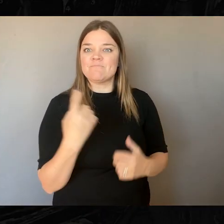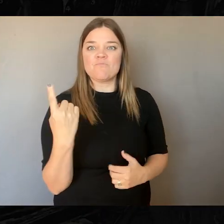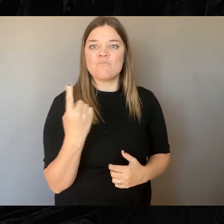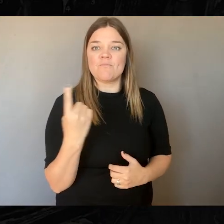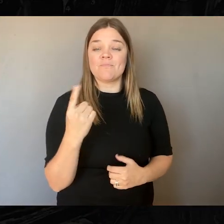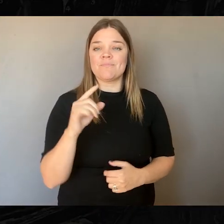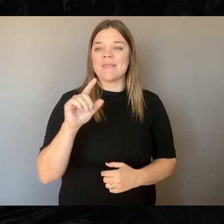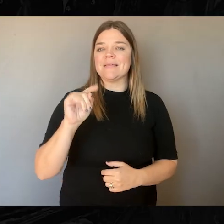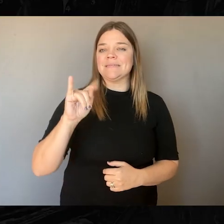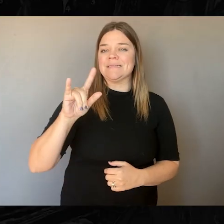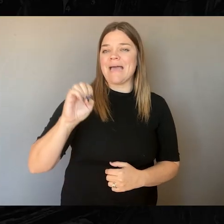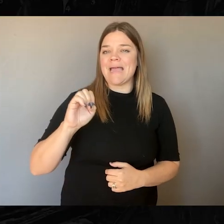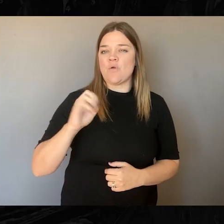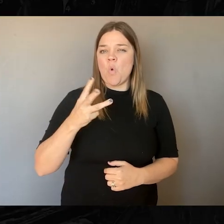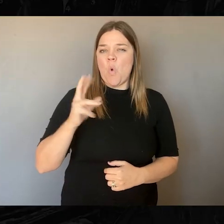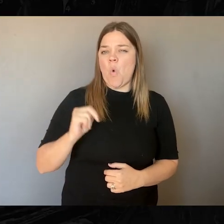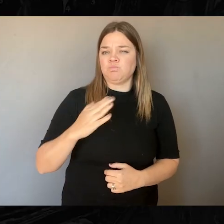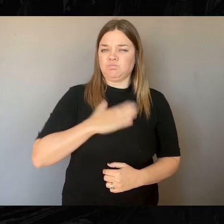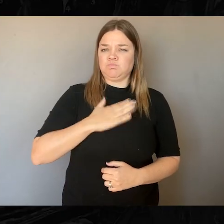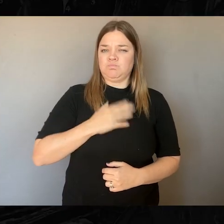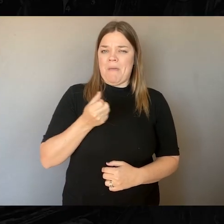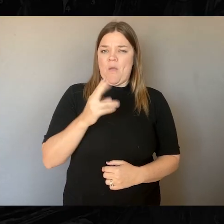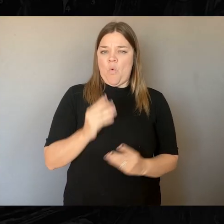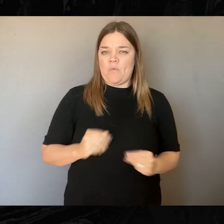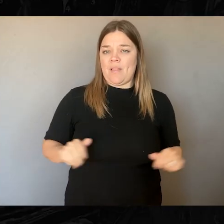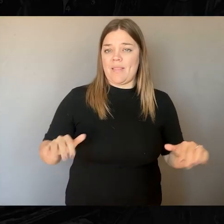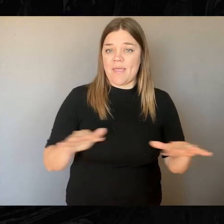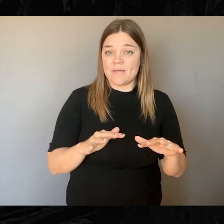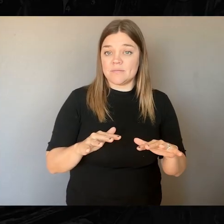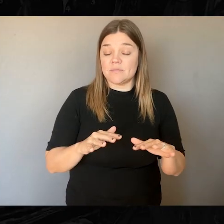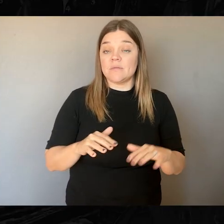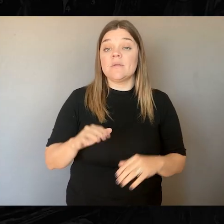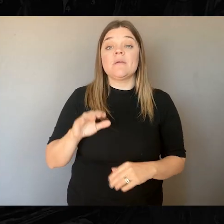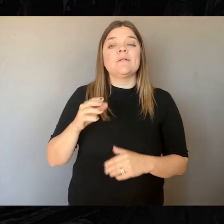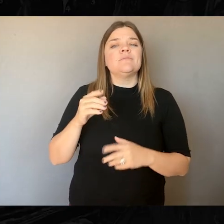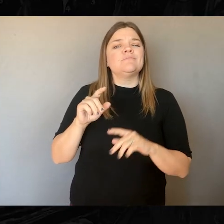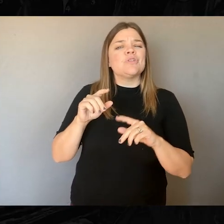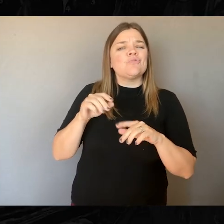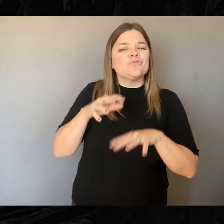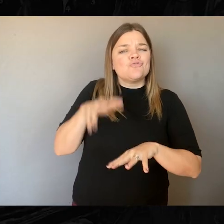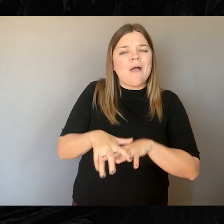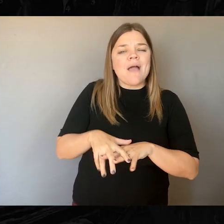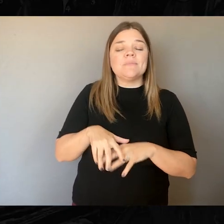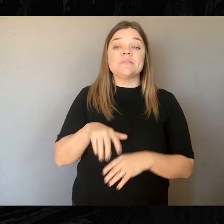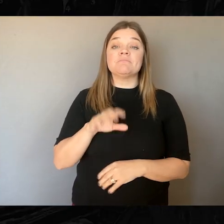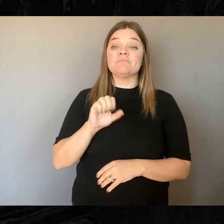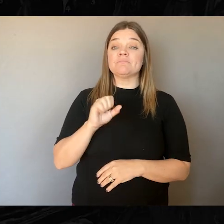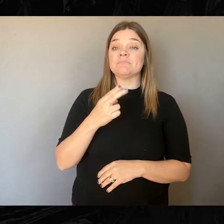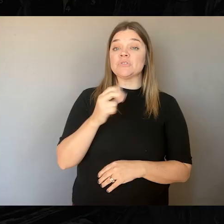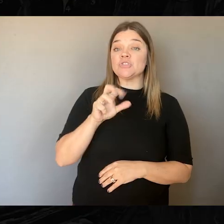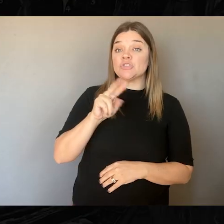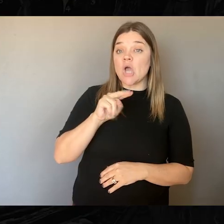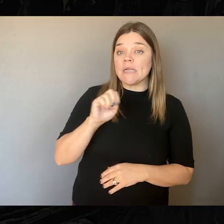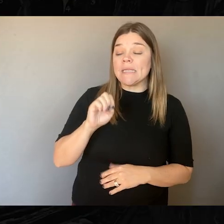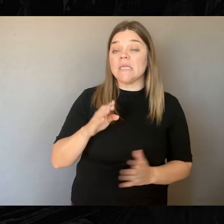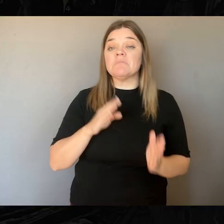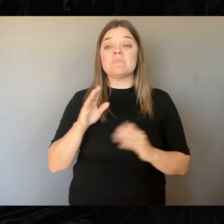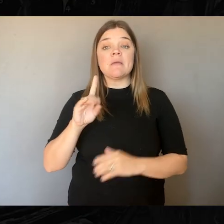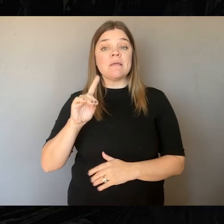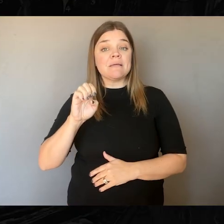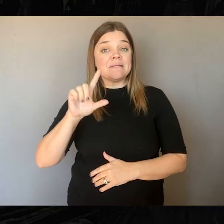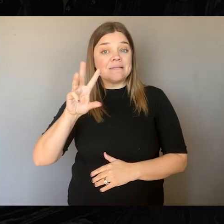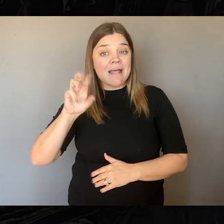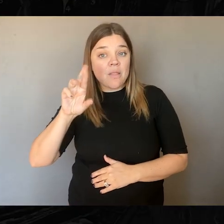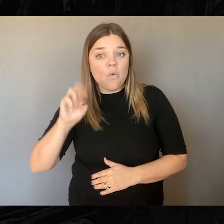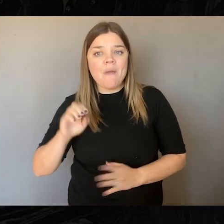to their own lands. You see, there were several tribes such as the Shawnees, the Delawares, and the Cherokees who had moved into East